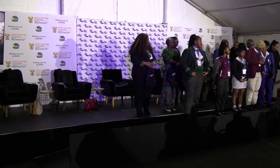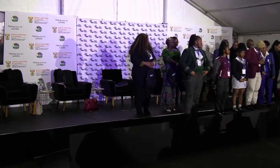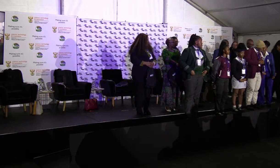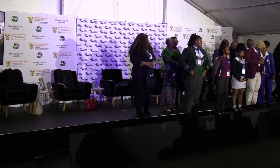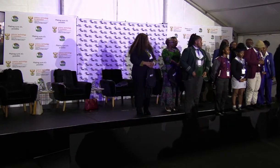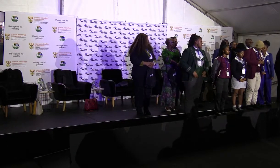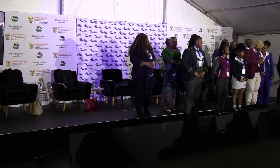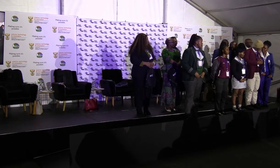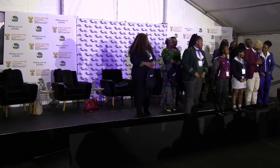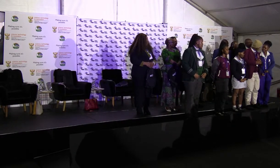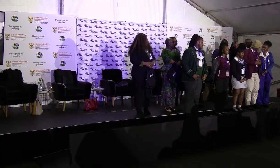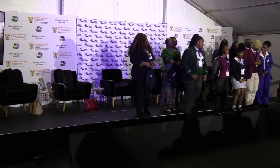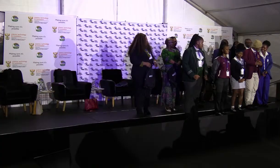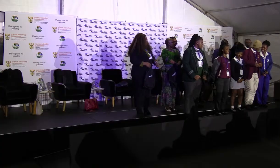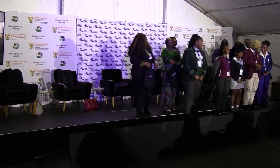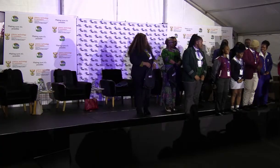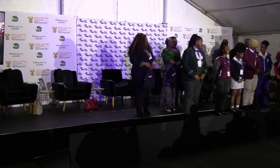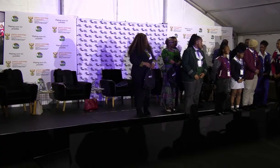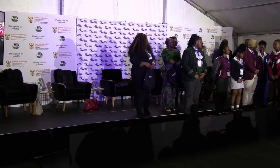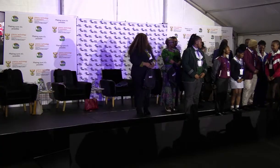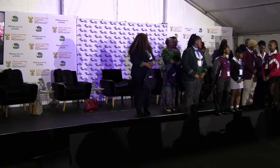Uthanyaratswa Mzatsi.